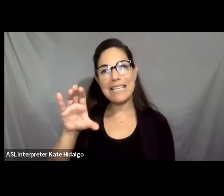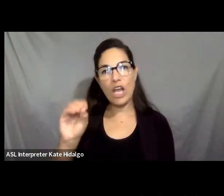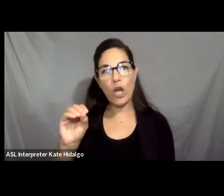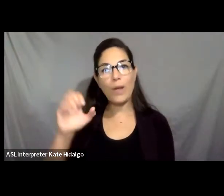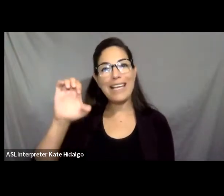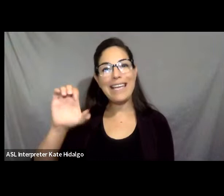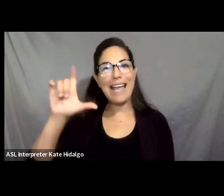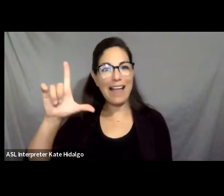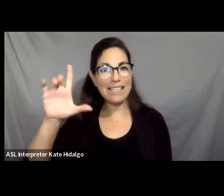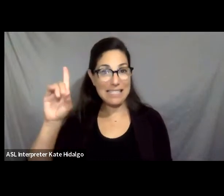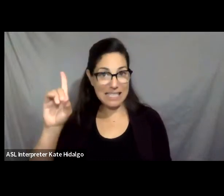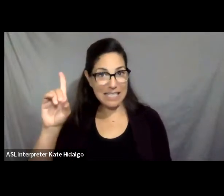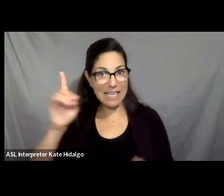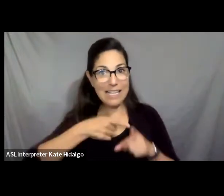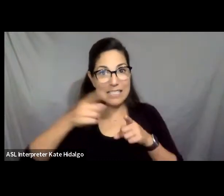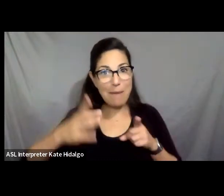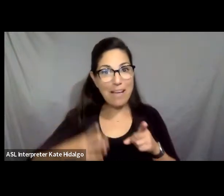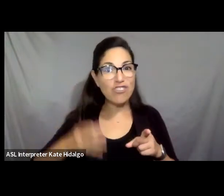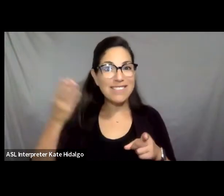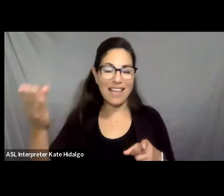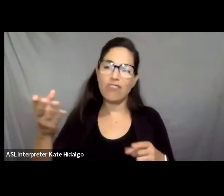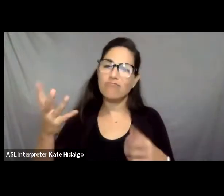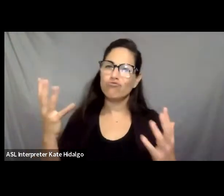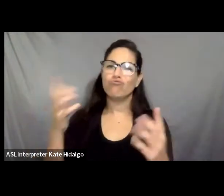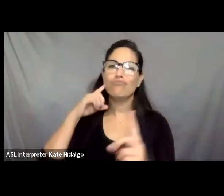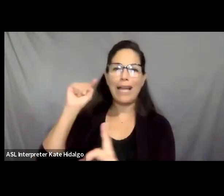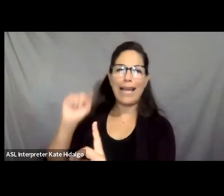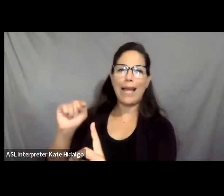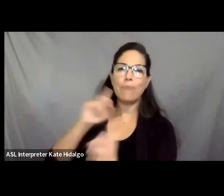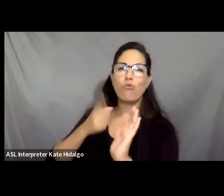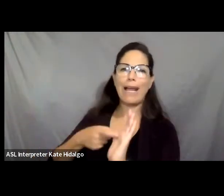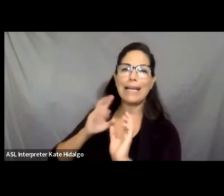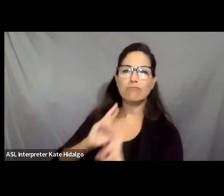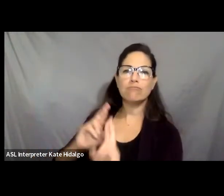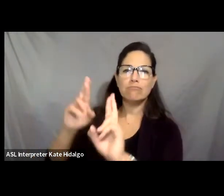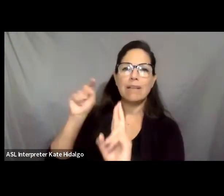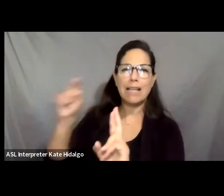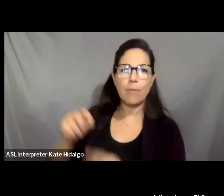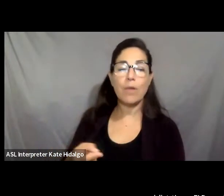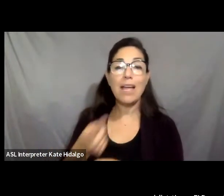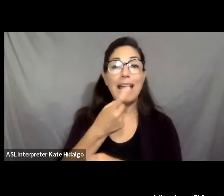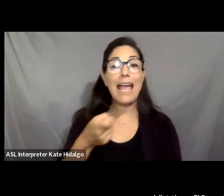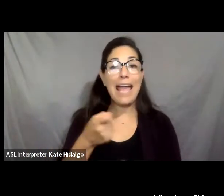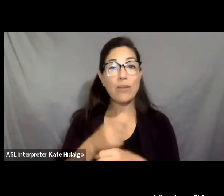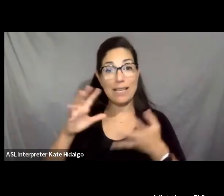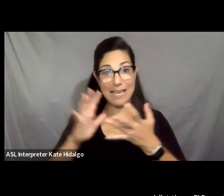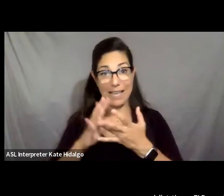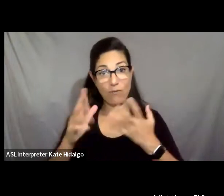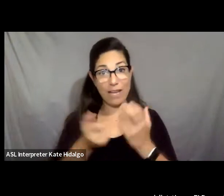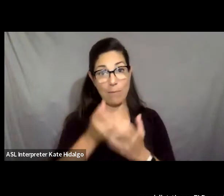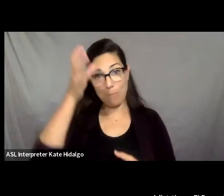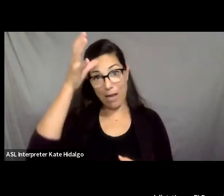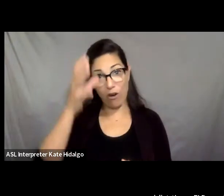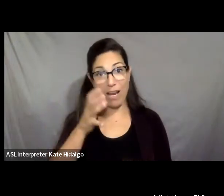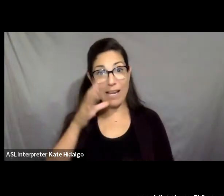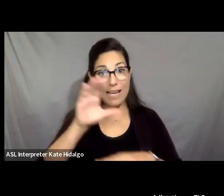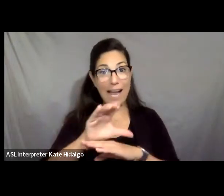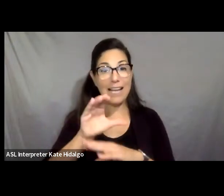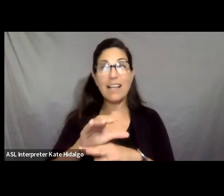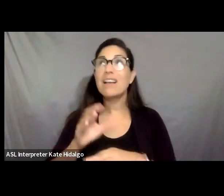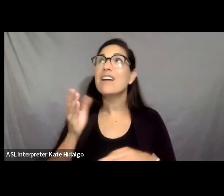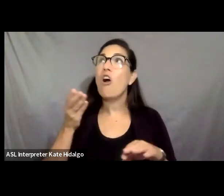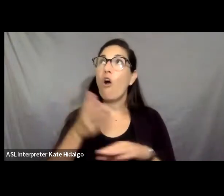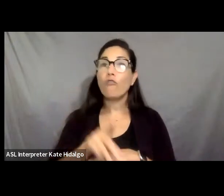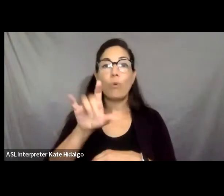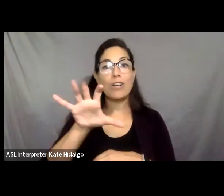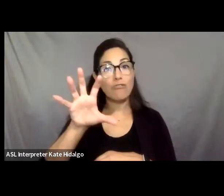there, ELD specialist there. So I just wanted to recognize them. We had our annual 9th grade parent night. We had around